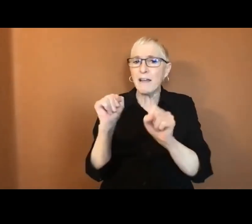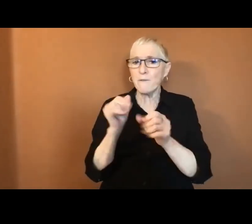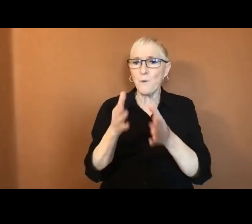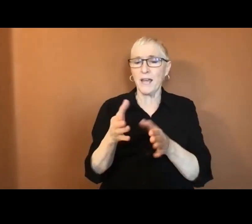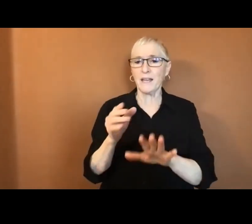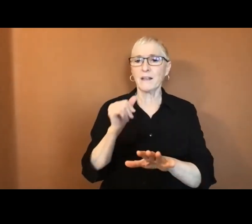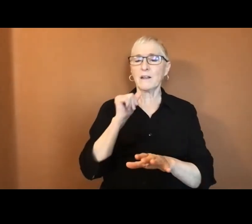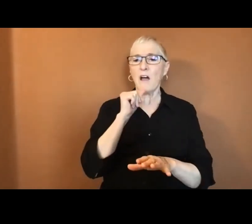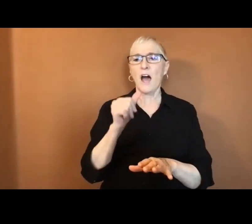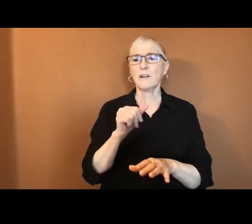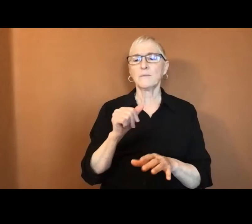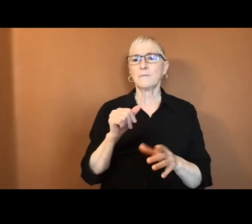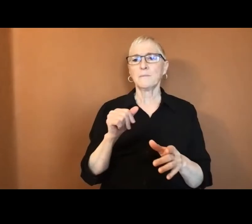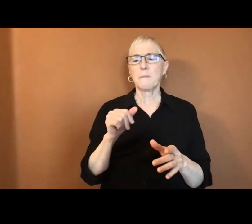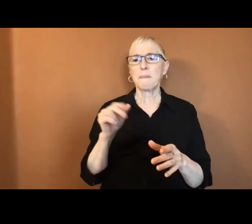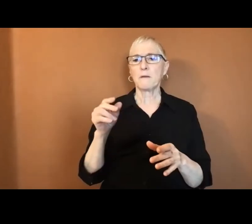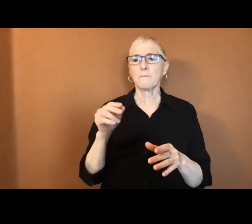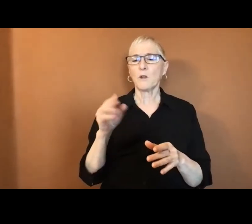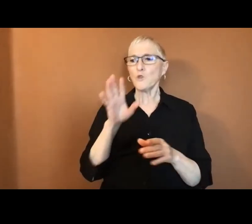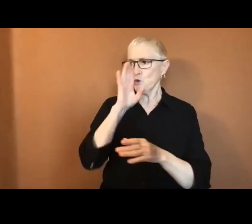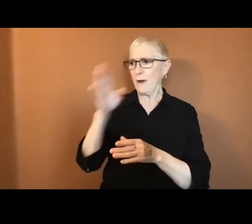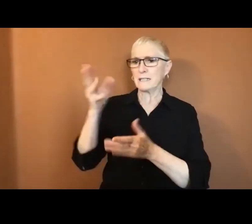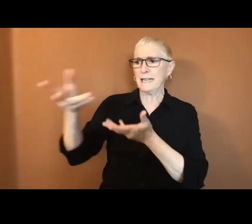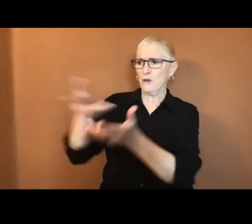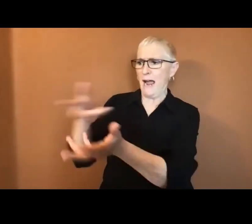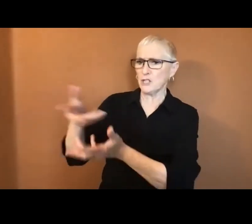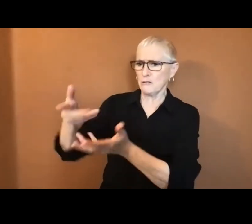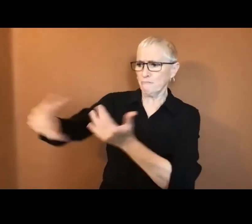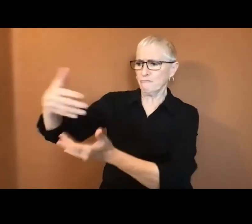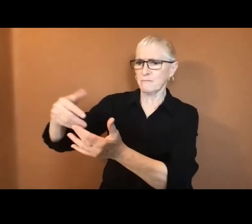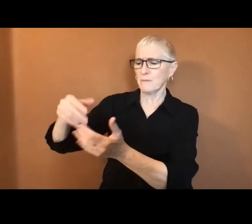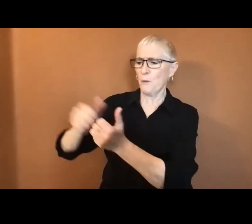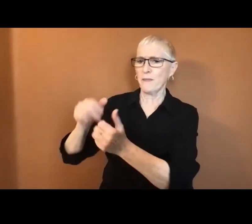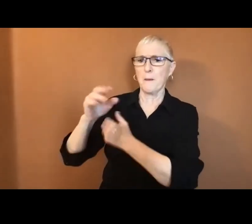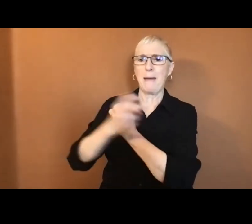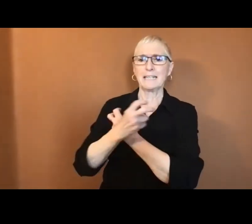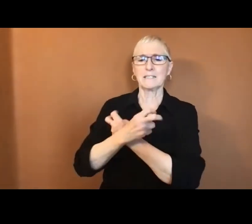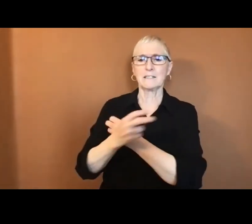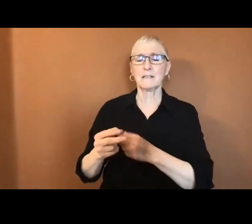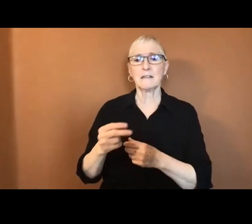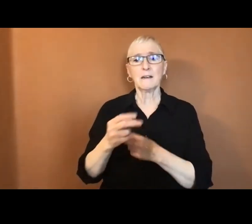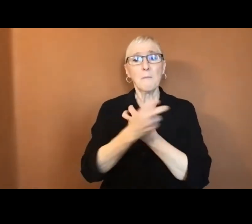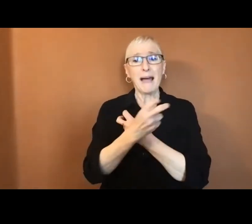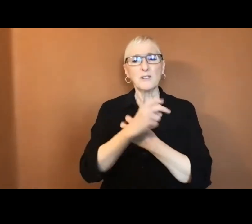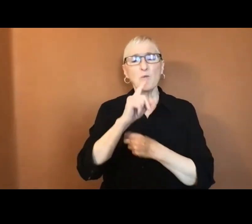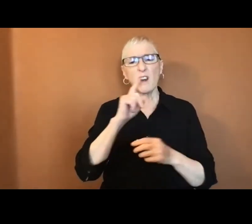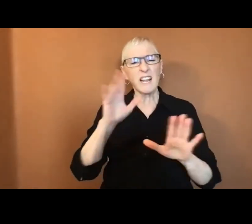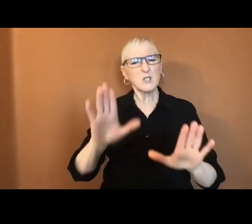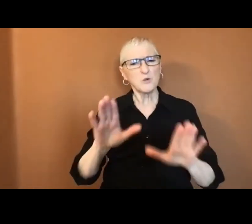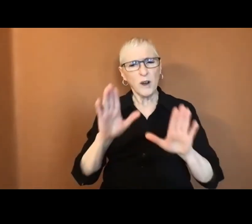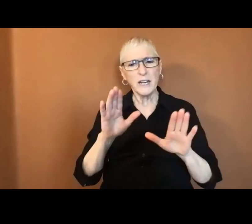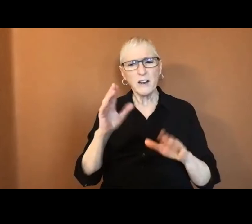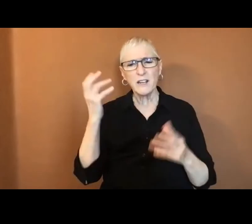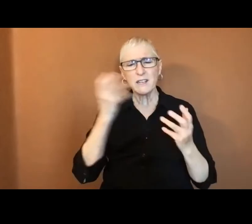not direct interaction between you and these bats. Bats are extraordinary. So they